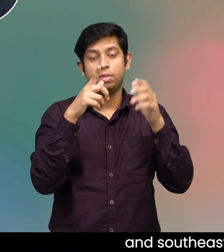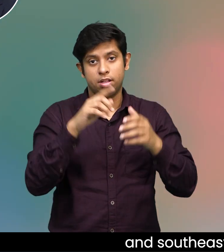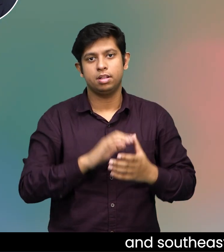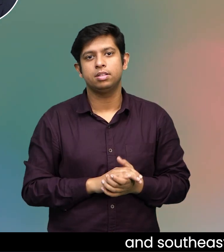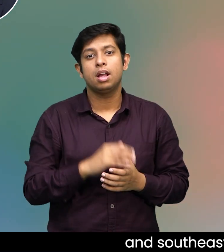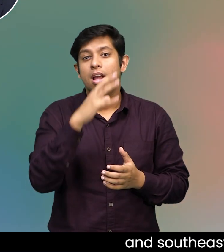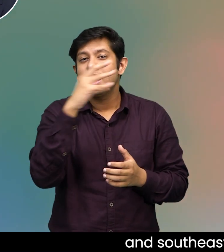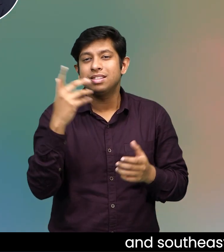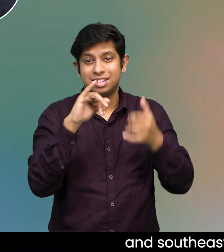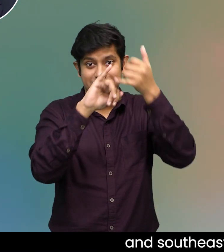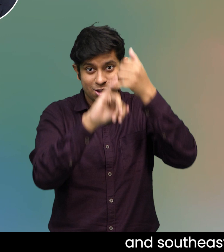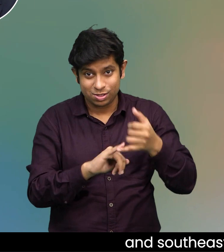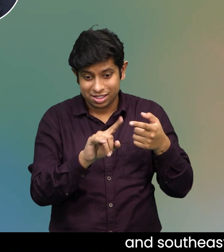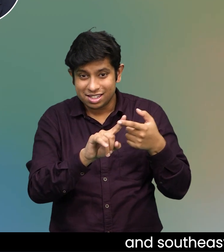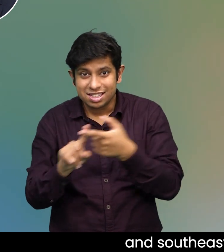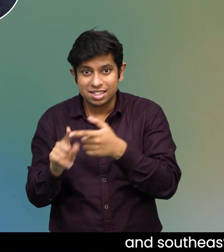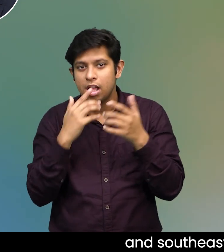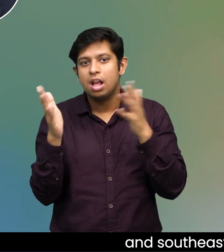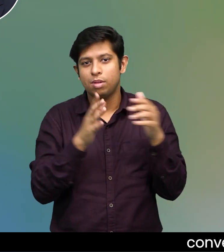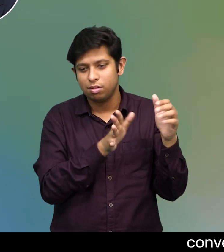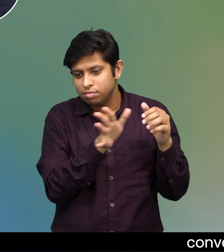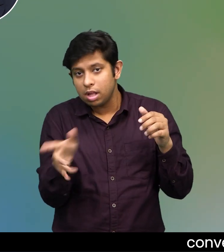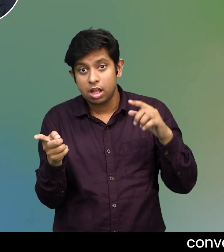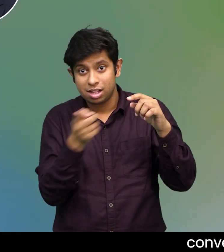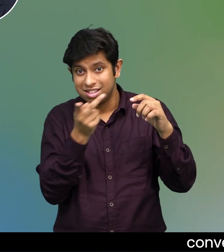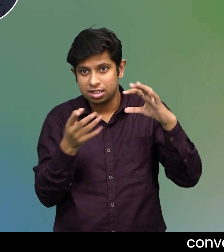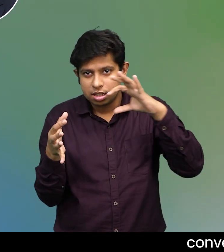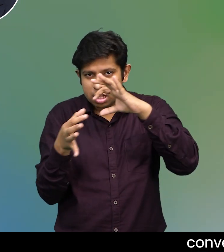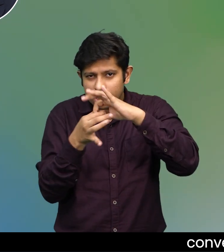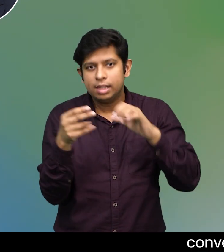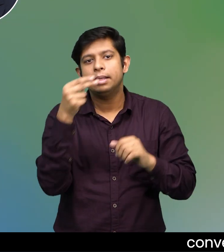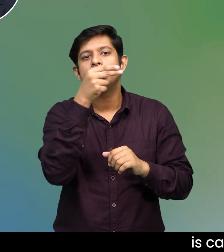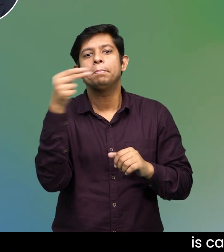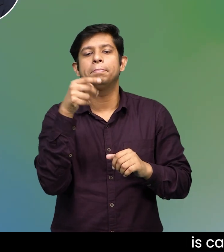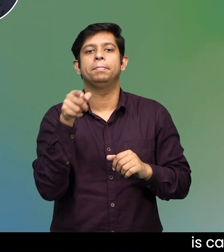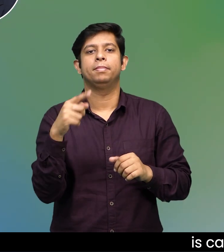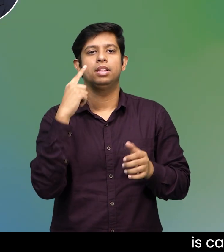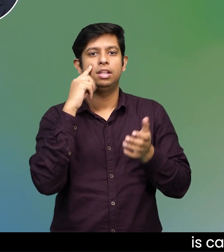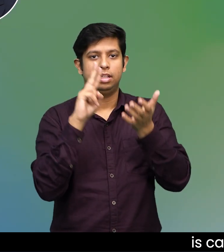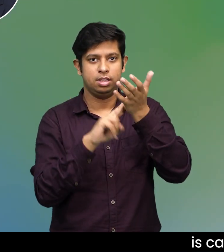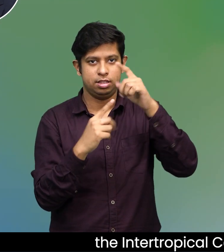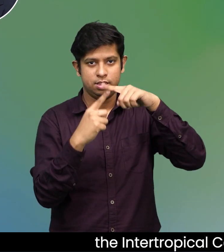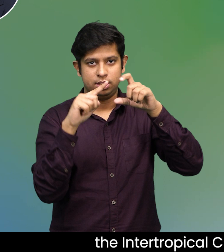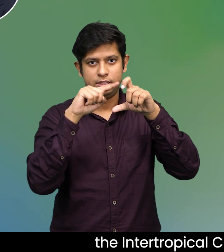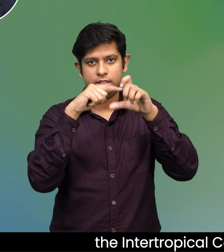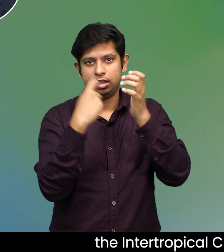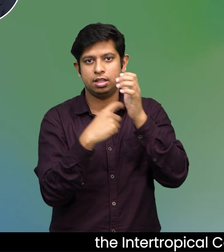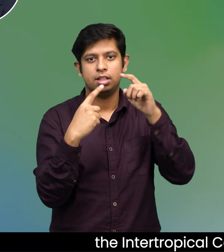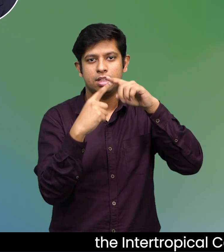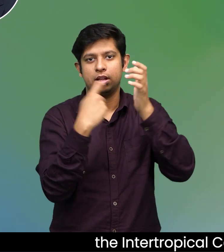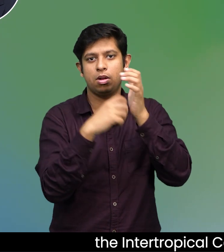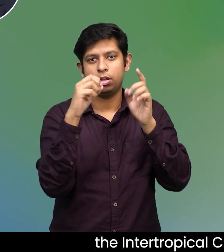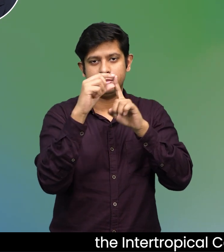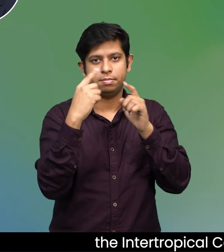and southeast trade winds converge is called the